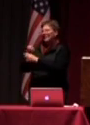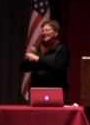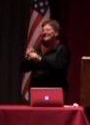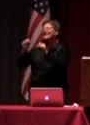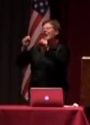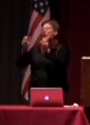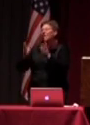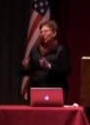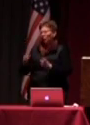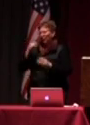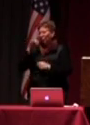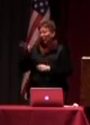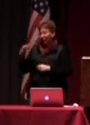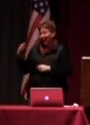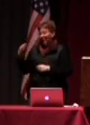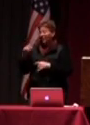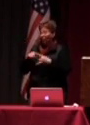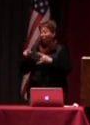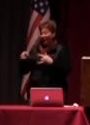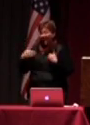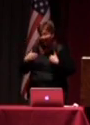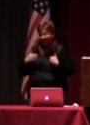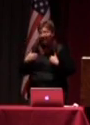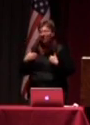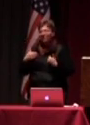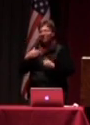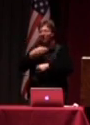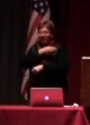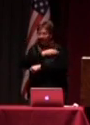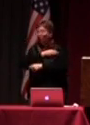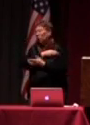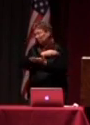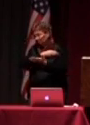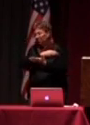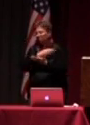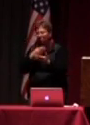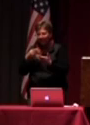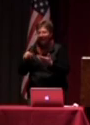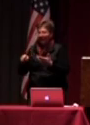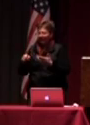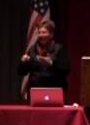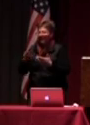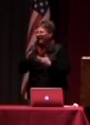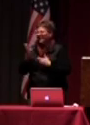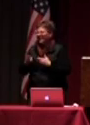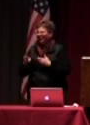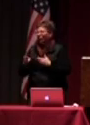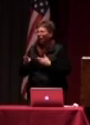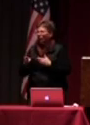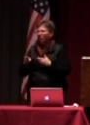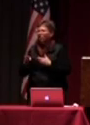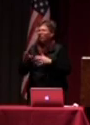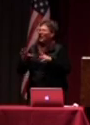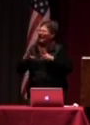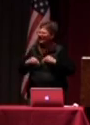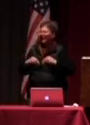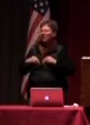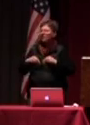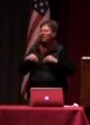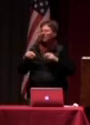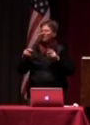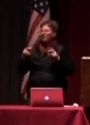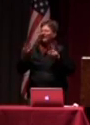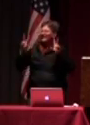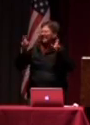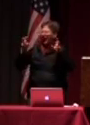France. And once he was actually in power, this language became ubiquitous. He never formally took the title of father of his country, probably because it would have